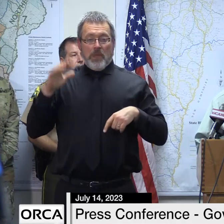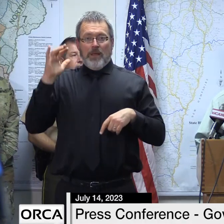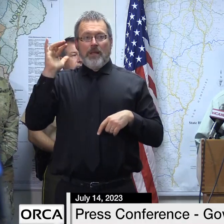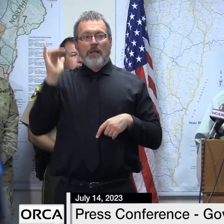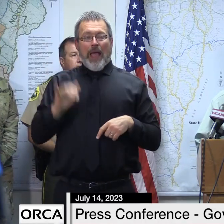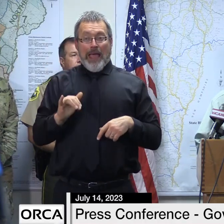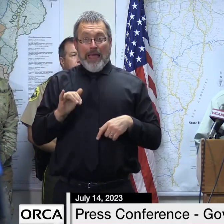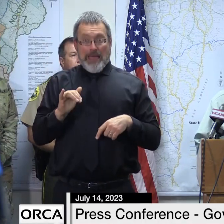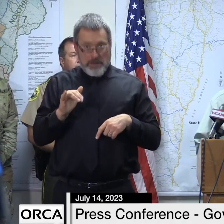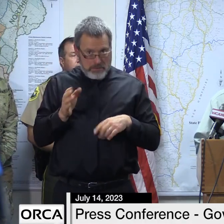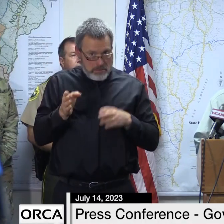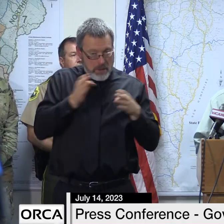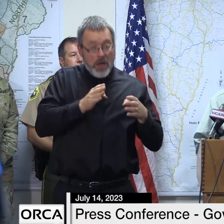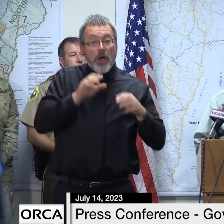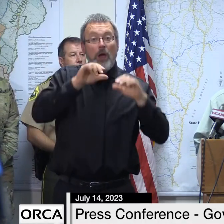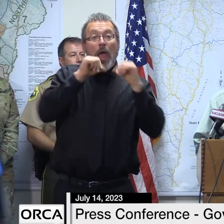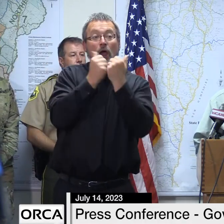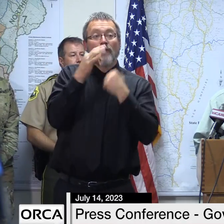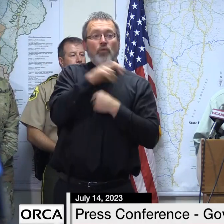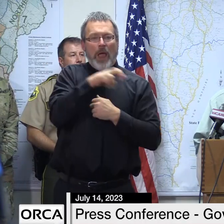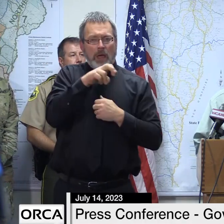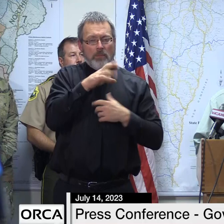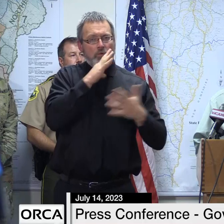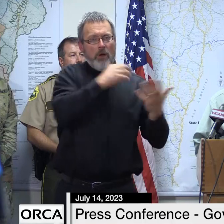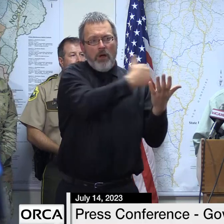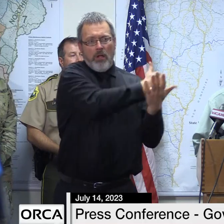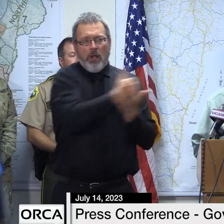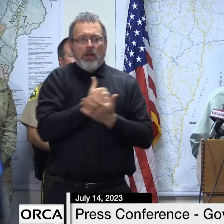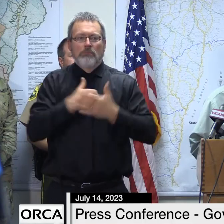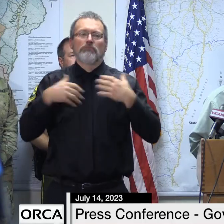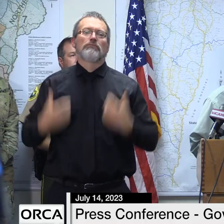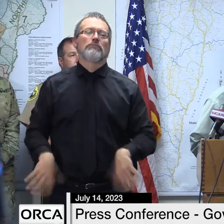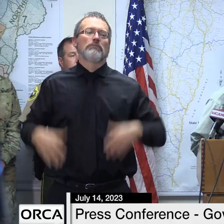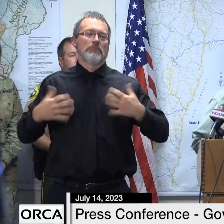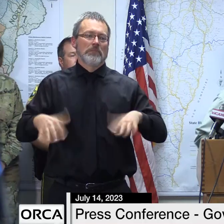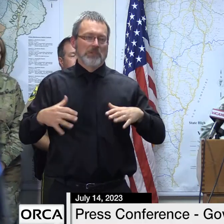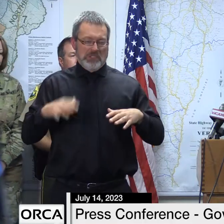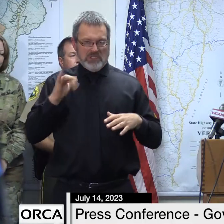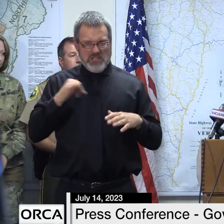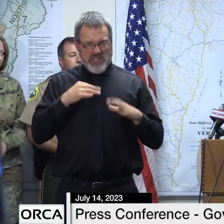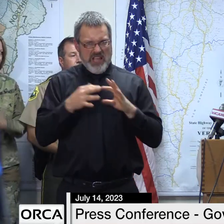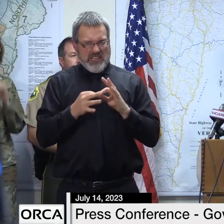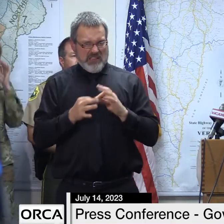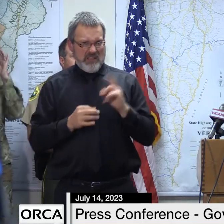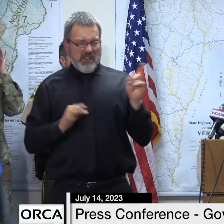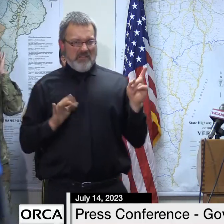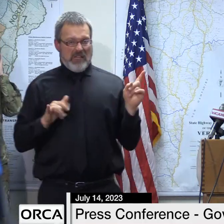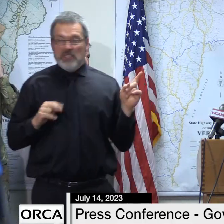routes to support our farmers. I'm going to turn it over to Secretary Flynn for an update.